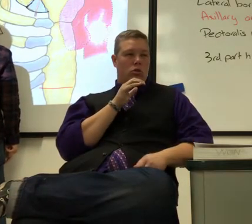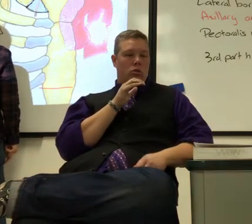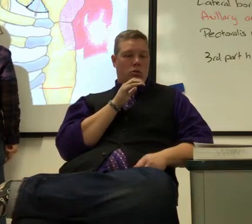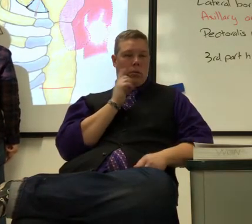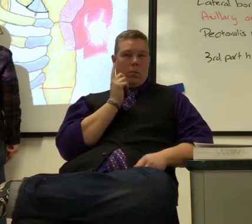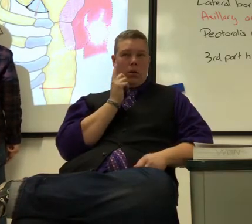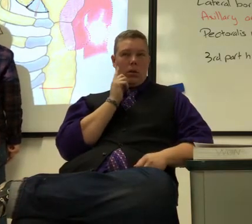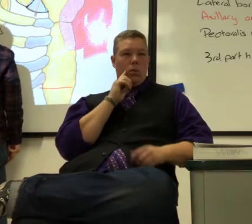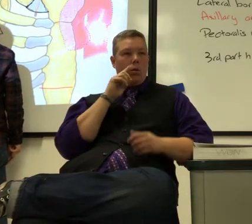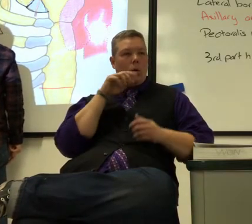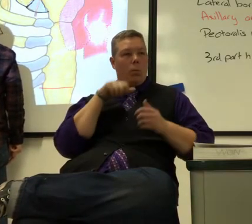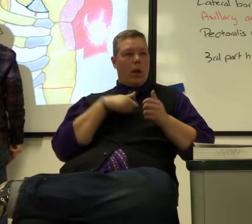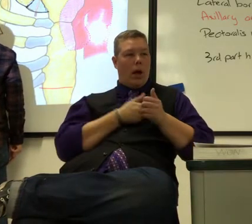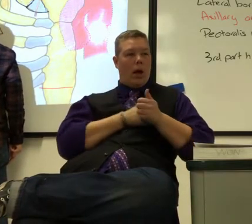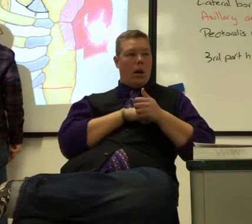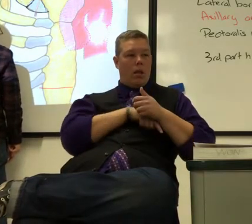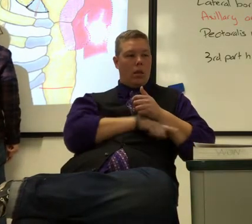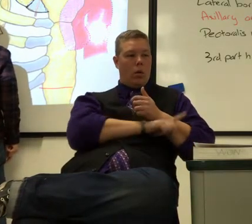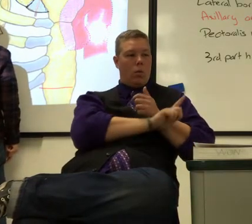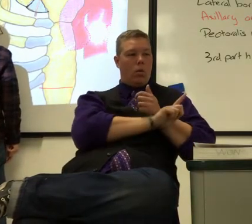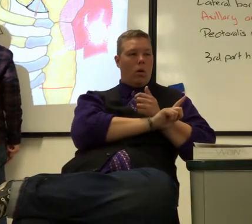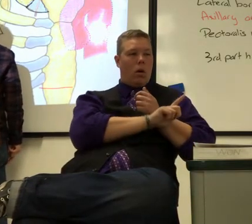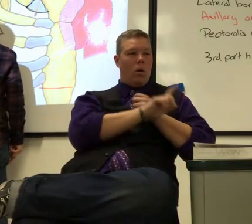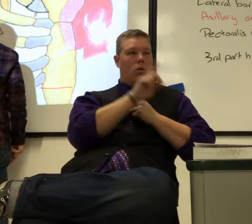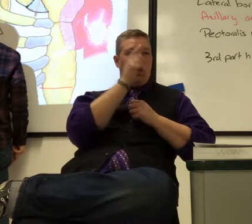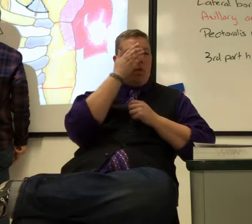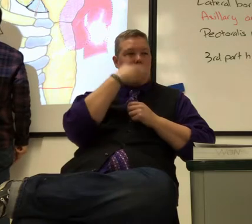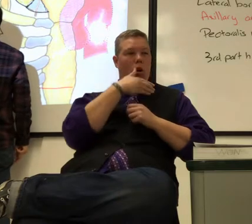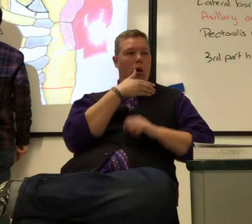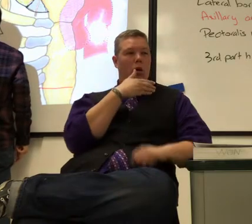Then it's going to come out in the front. You can kind of see it there.